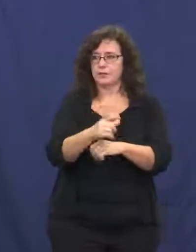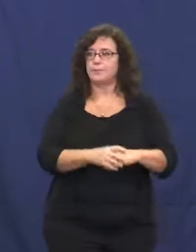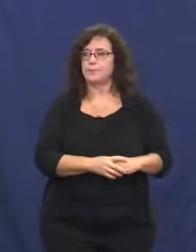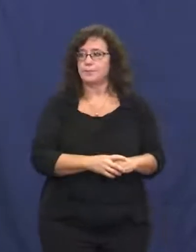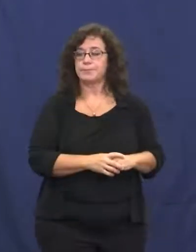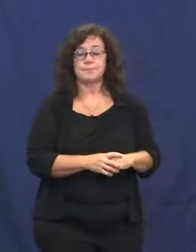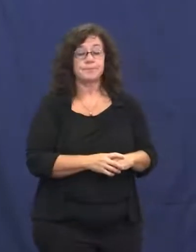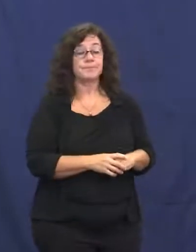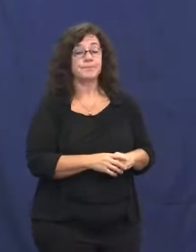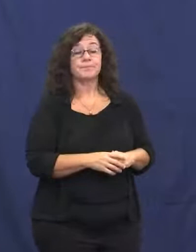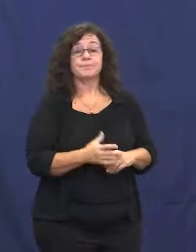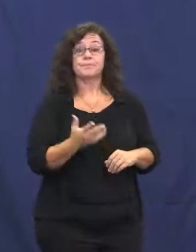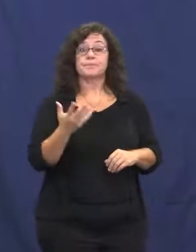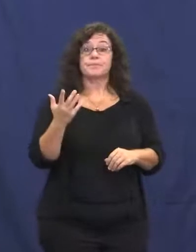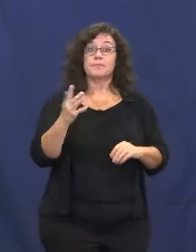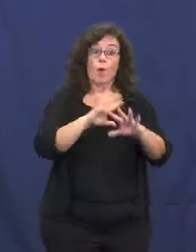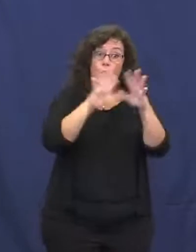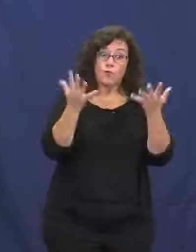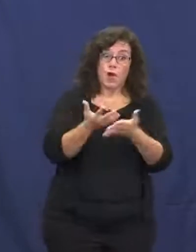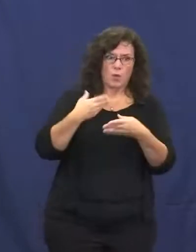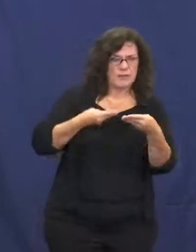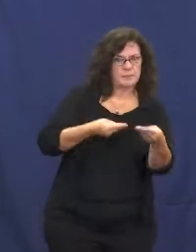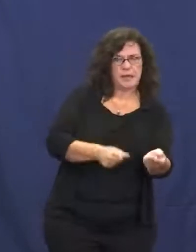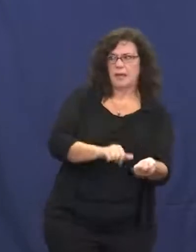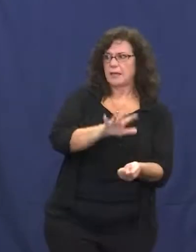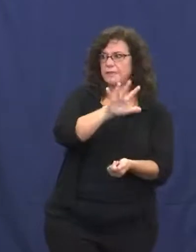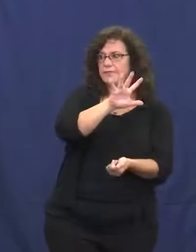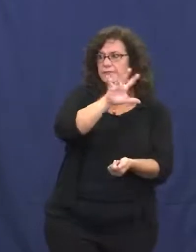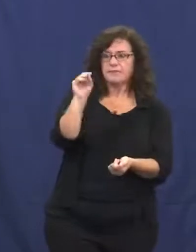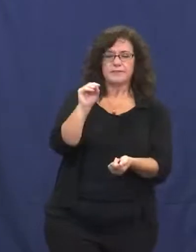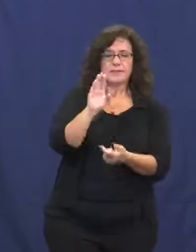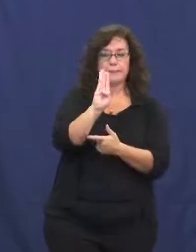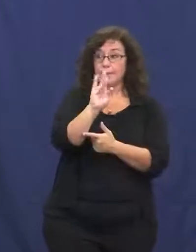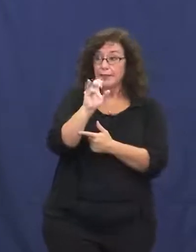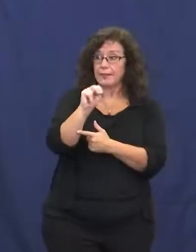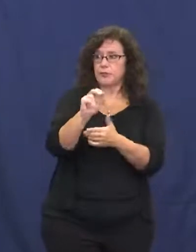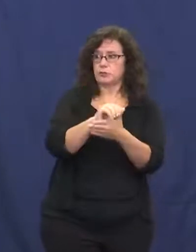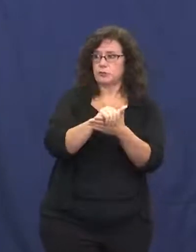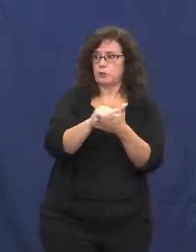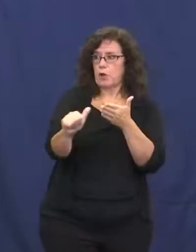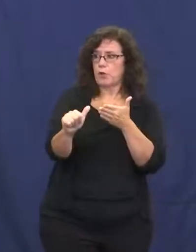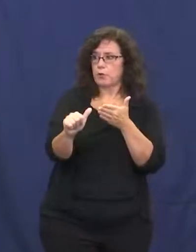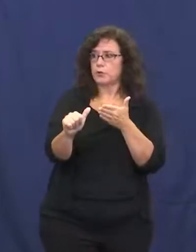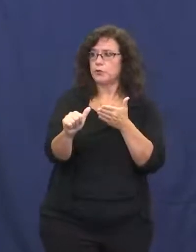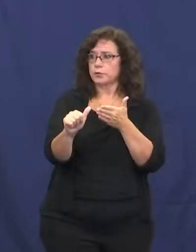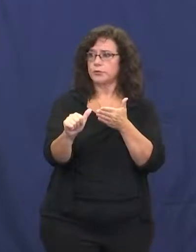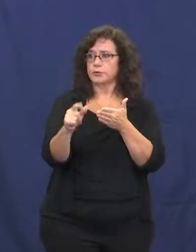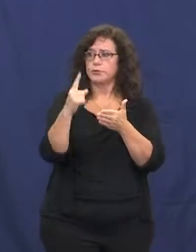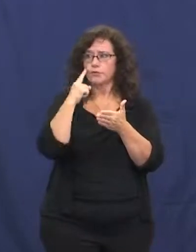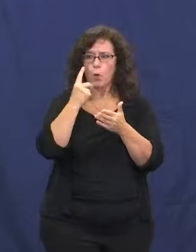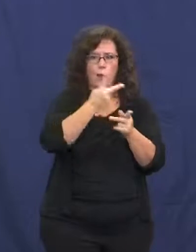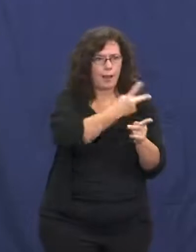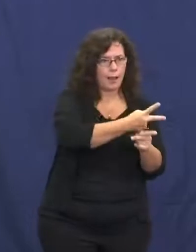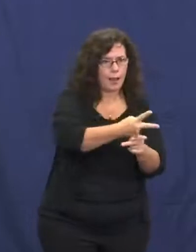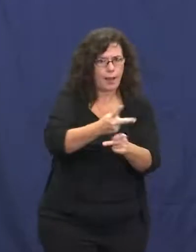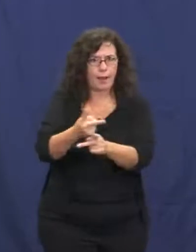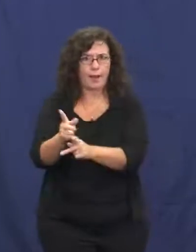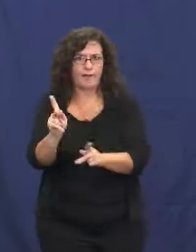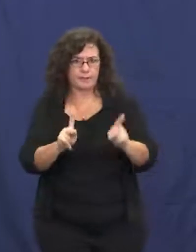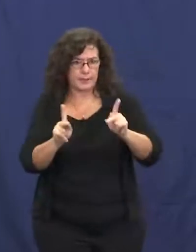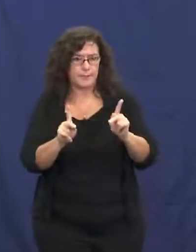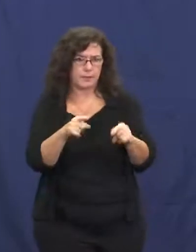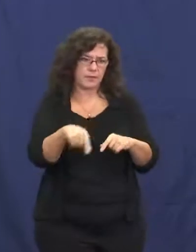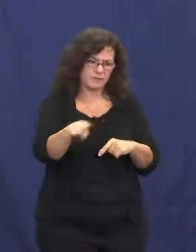on fall-related reasons. Now, moving that up to this year, up to $68 billion has been spent to